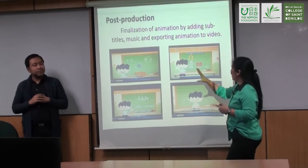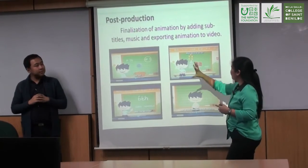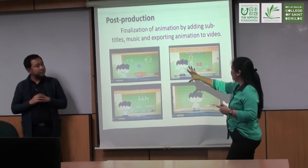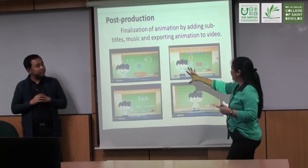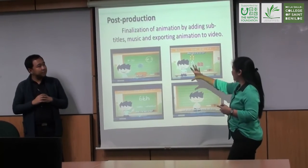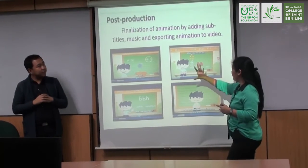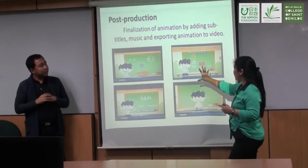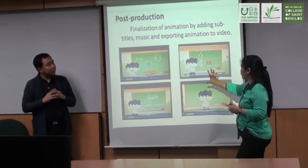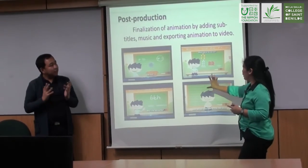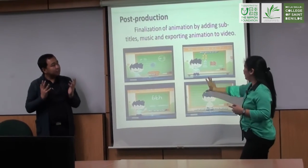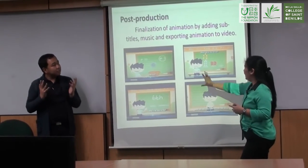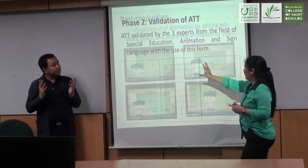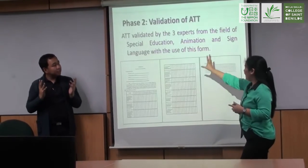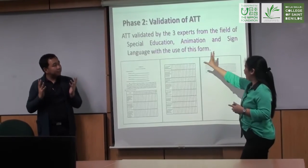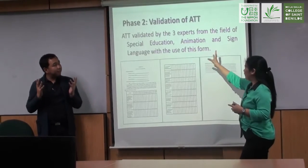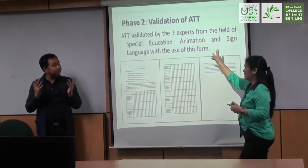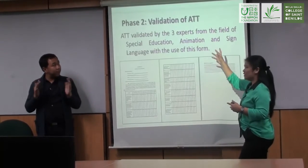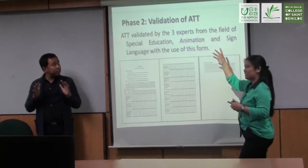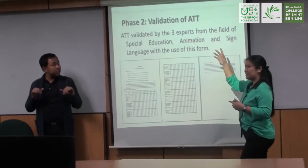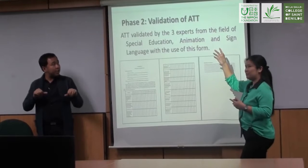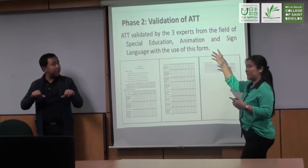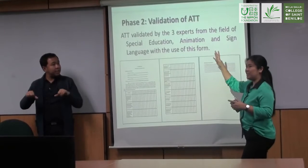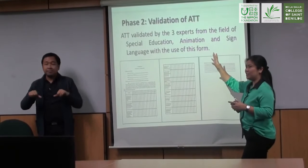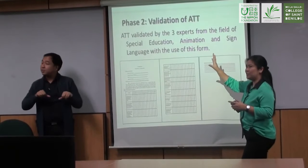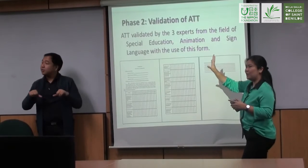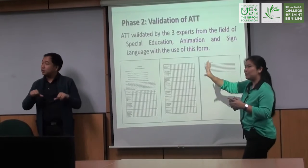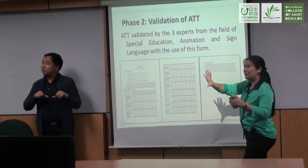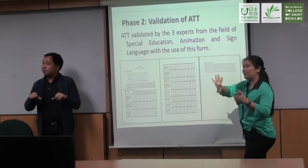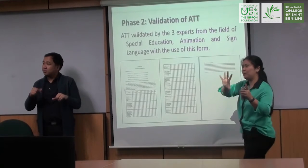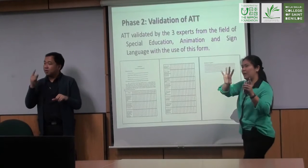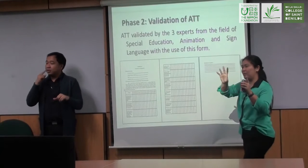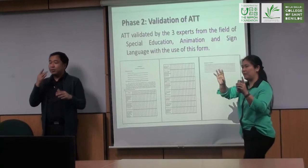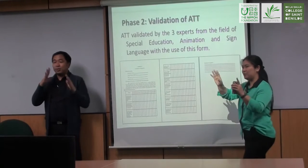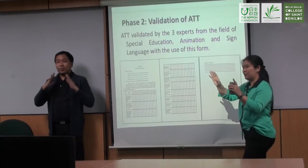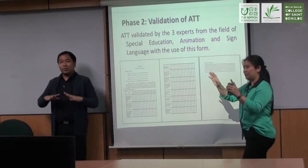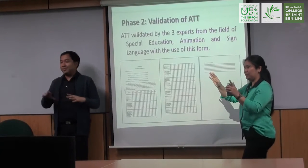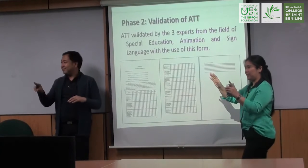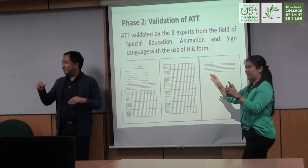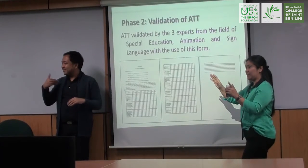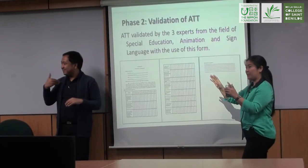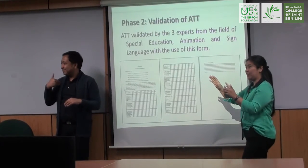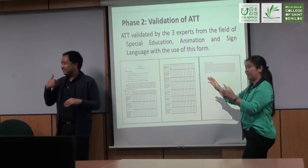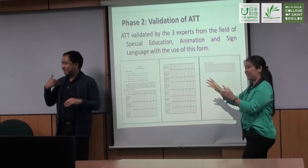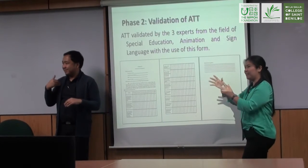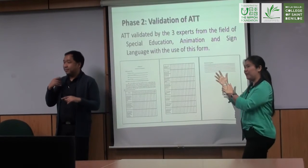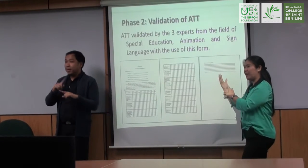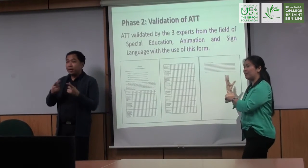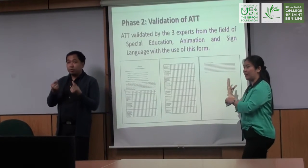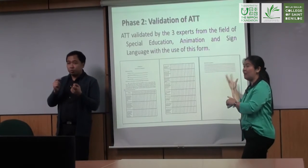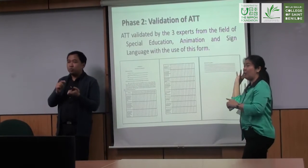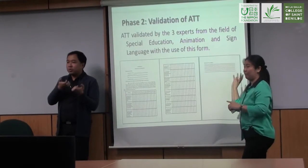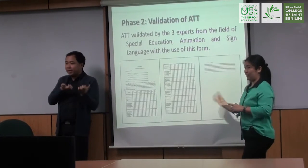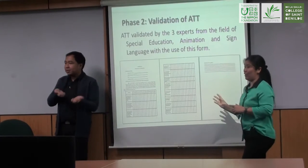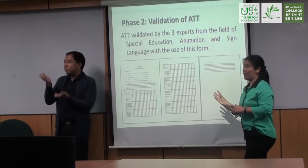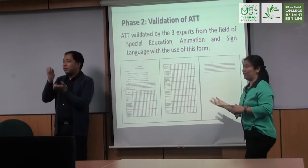And then after the animation, I thought it's just finished. So the animation will be exported and become